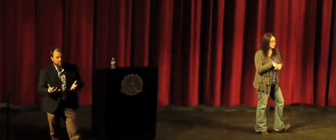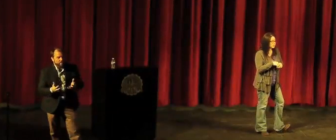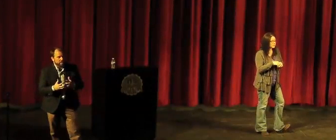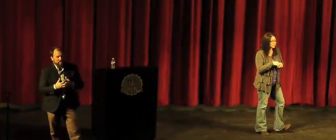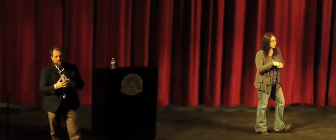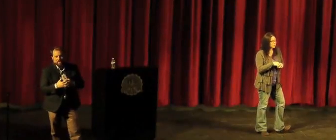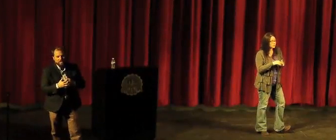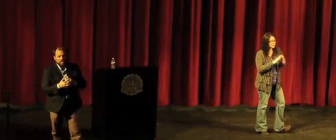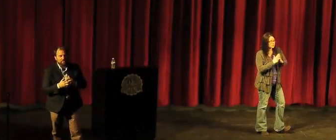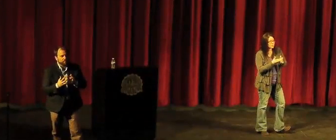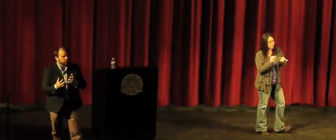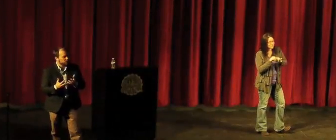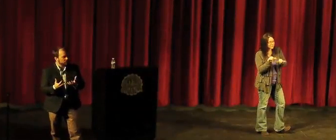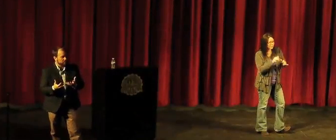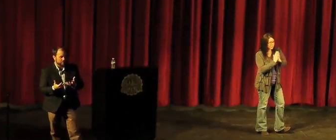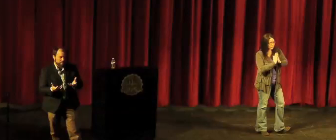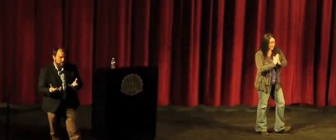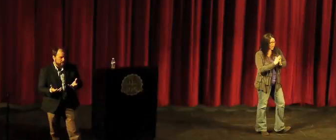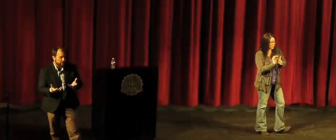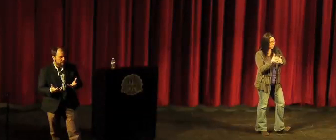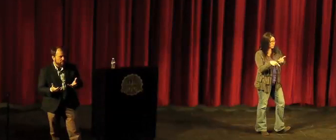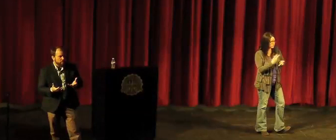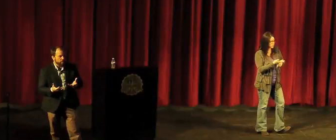of Common Prayer.